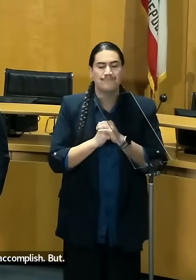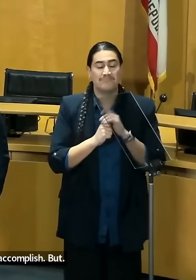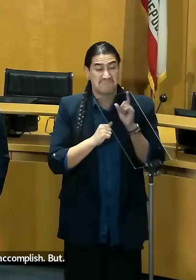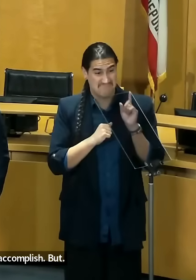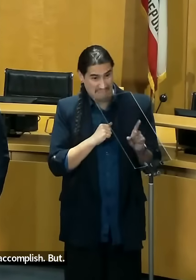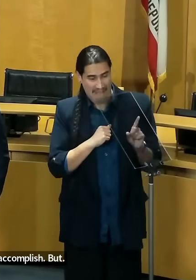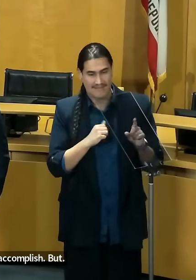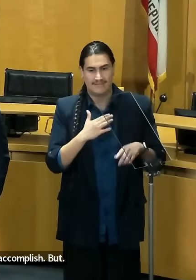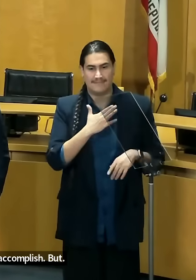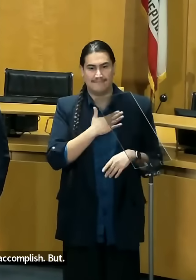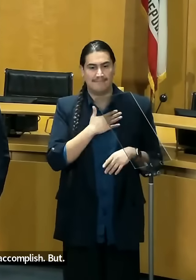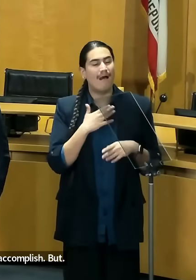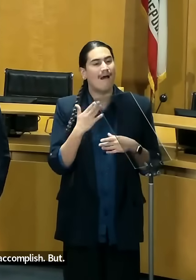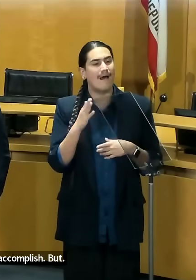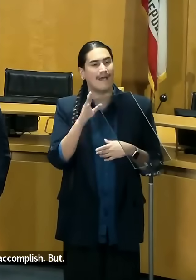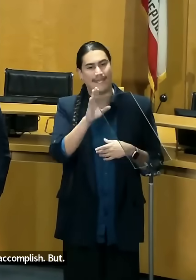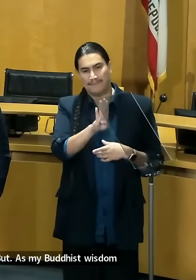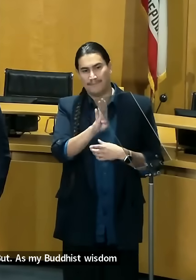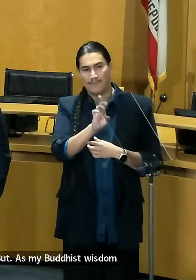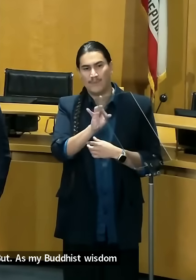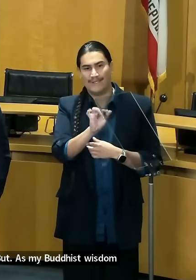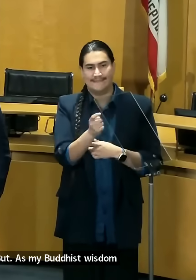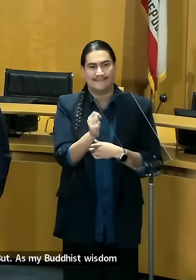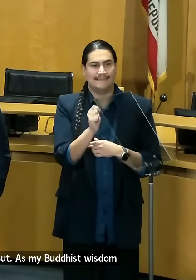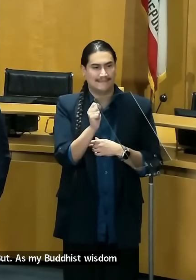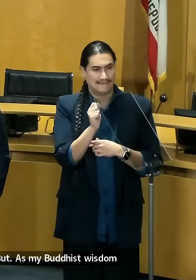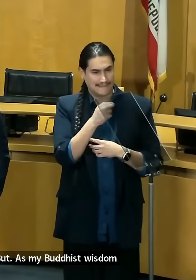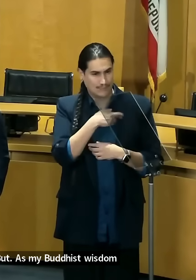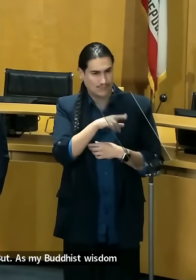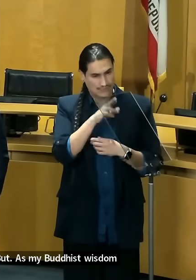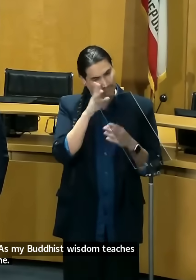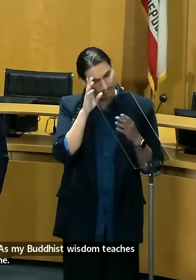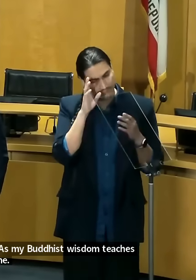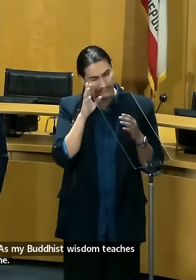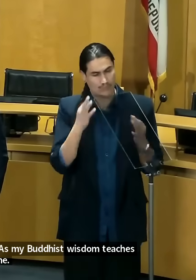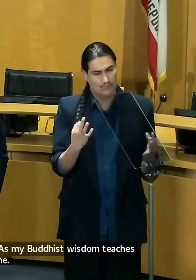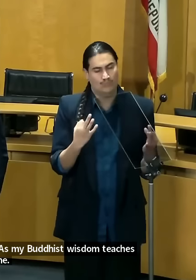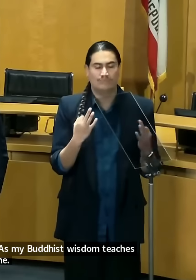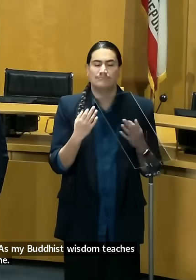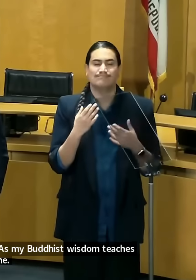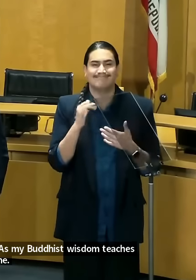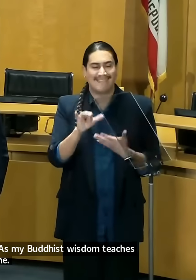as my Buddhist wisdom teaches me, the